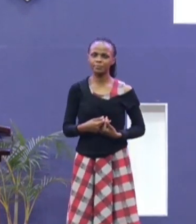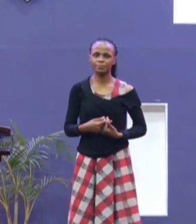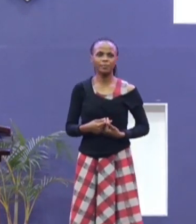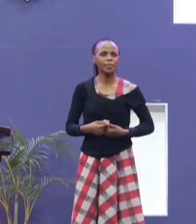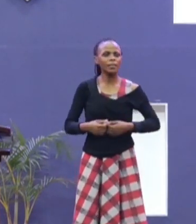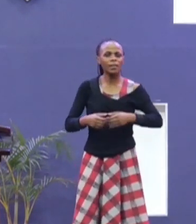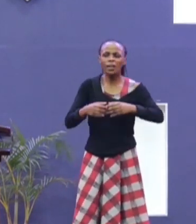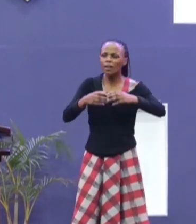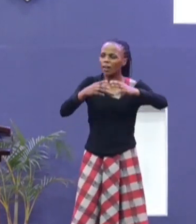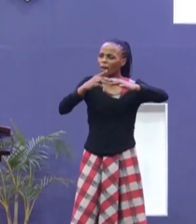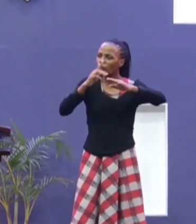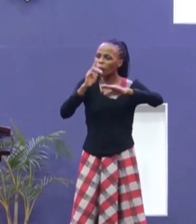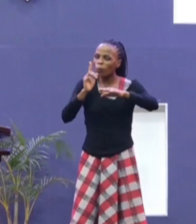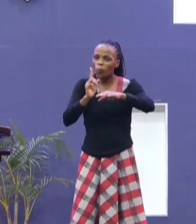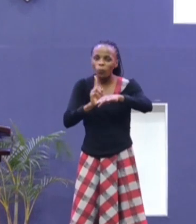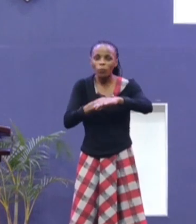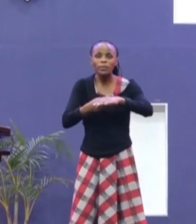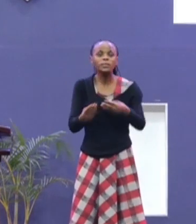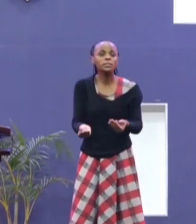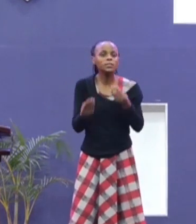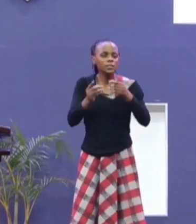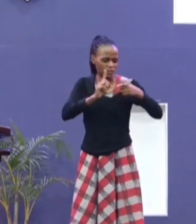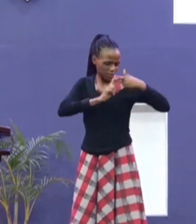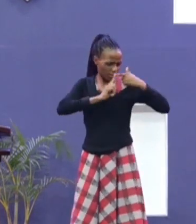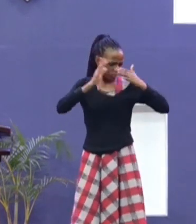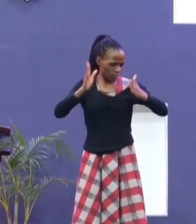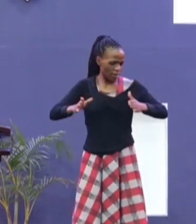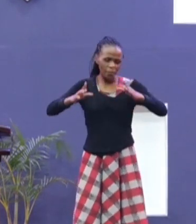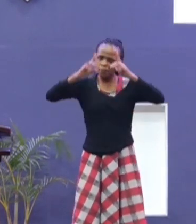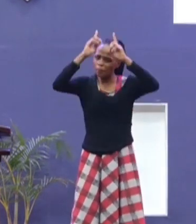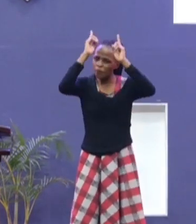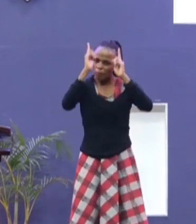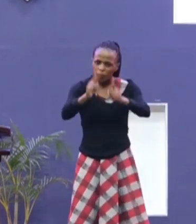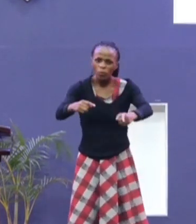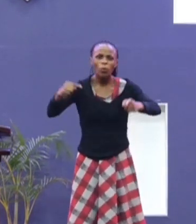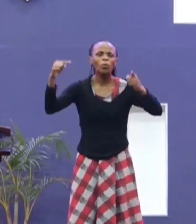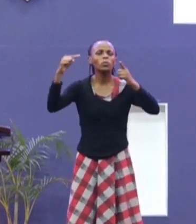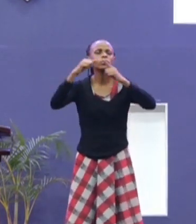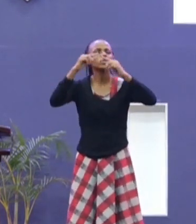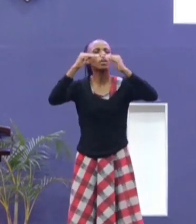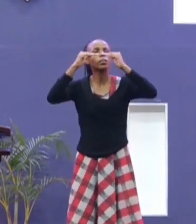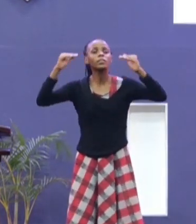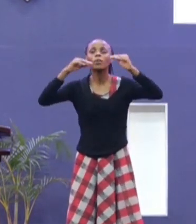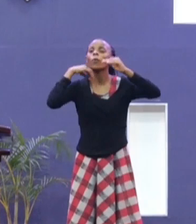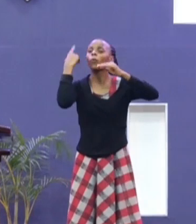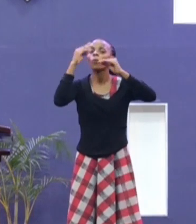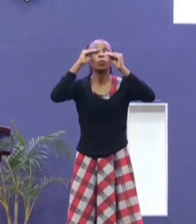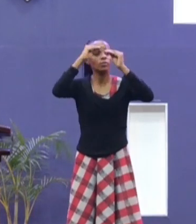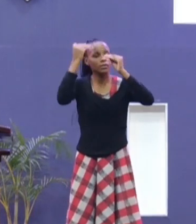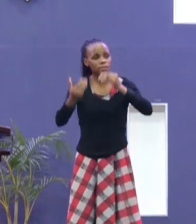When does a Christian get to a level where the Bible says, whom the Son makes free is free